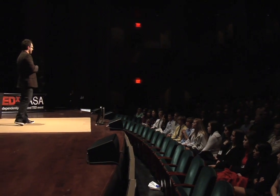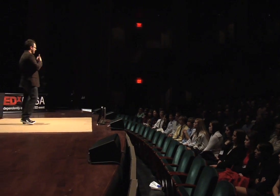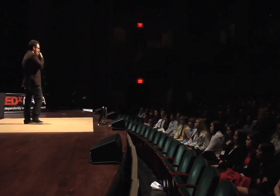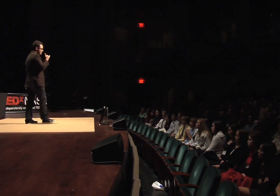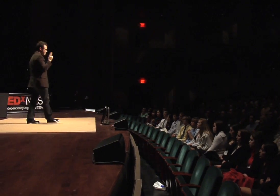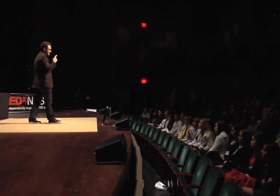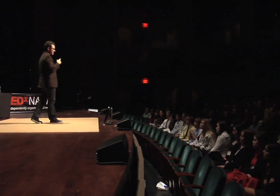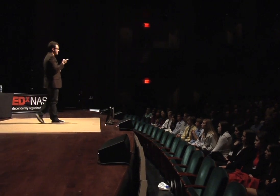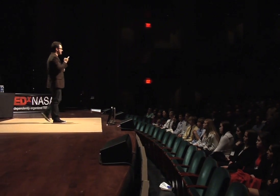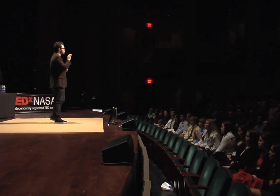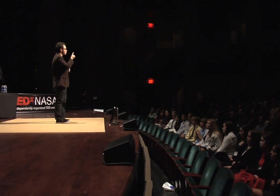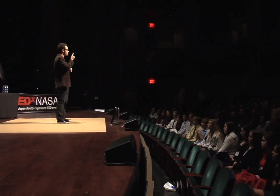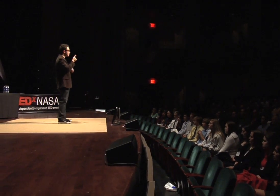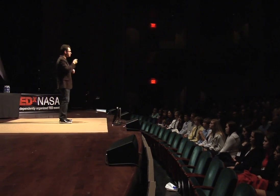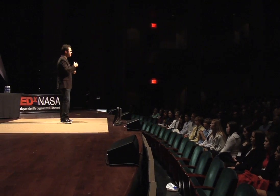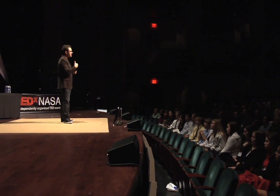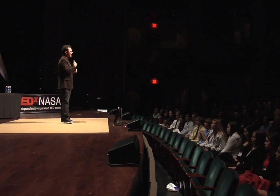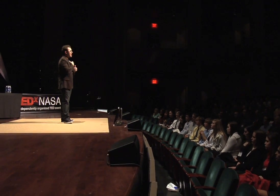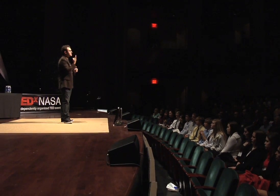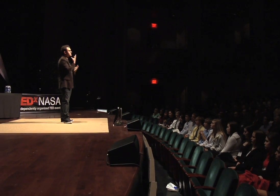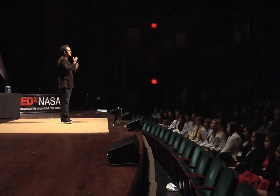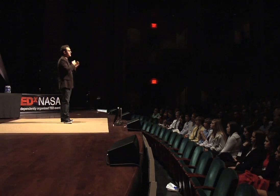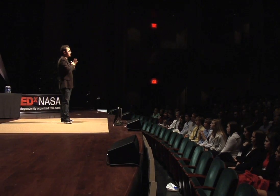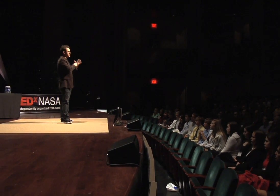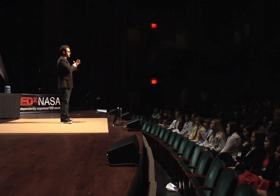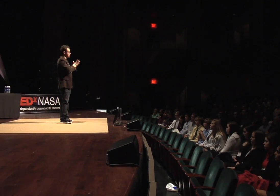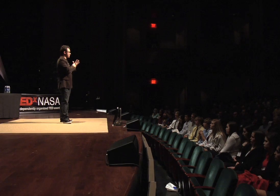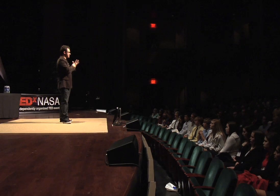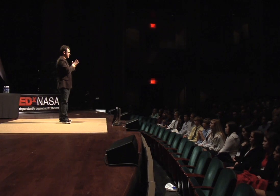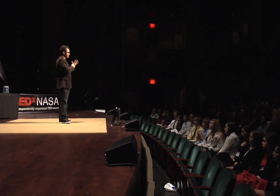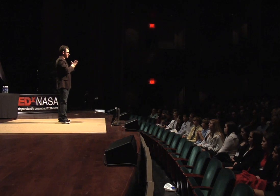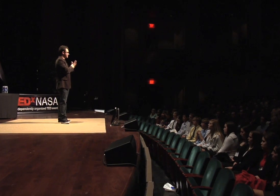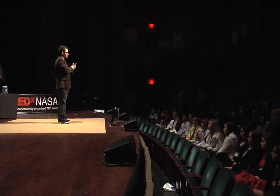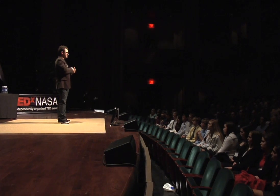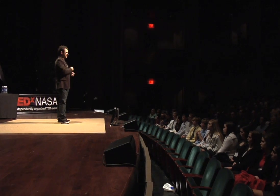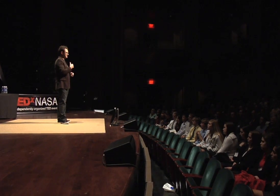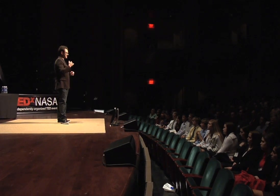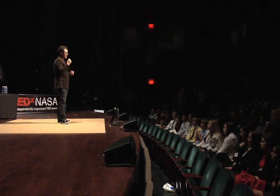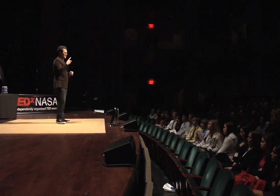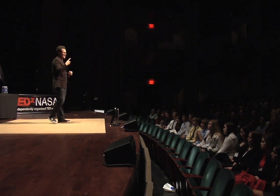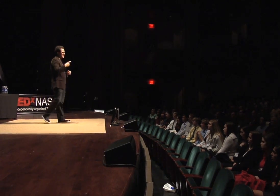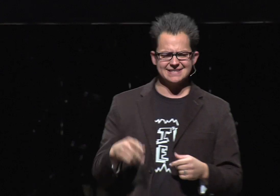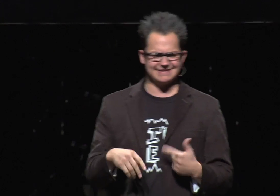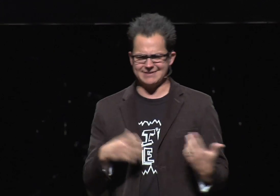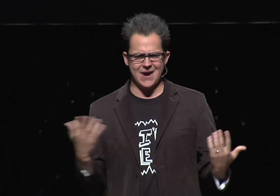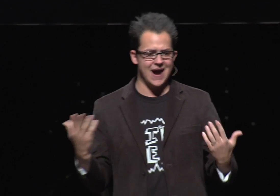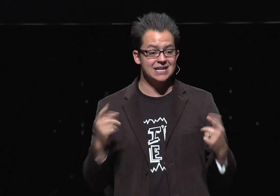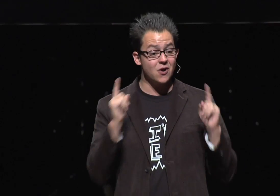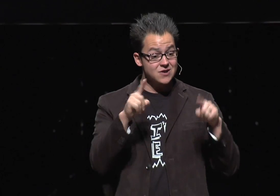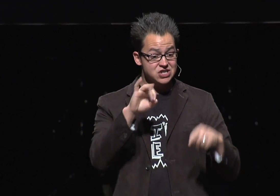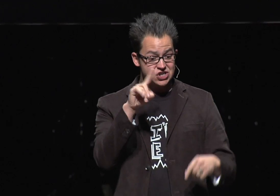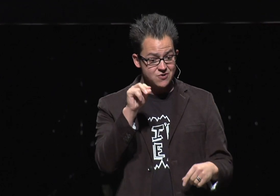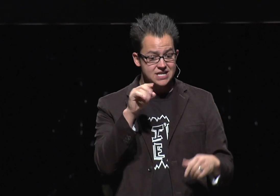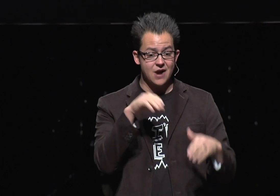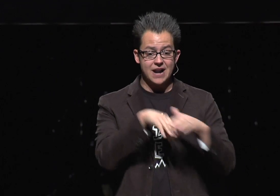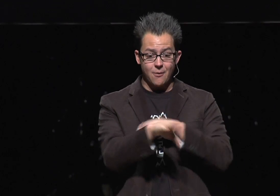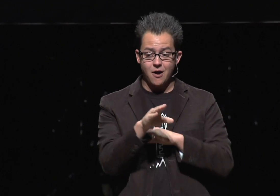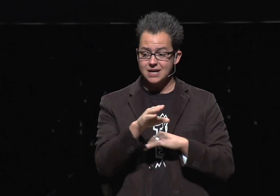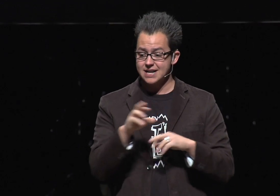I call him up, and I'm like, "Joel, I have something I want to show you." And he's like, "Okay." So I go to the studio and I walk into